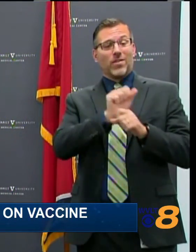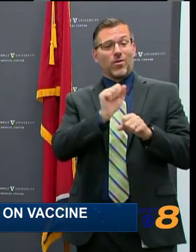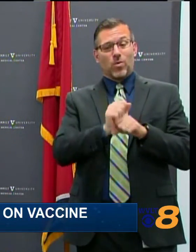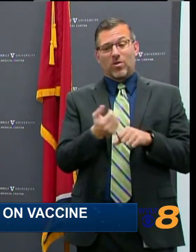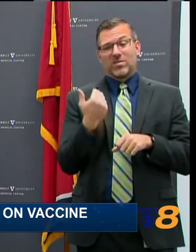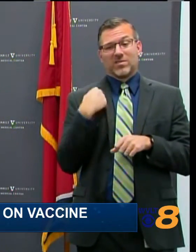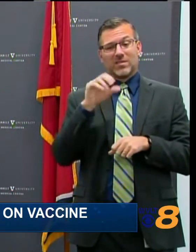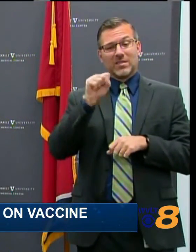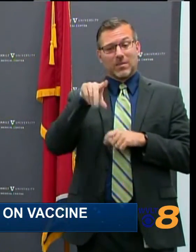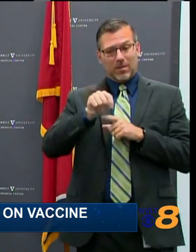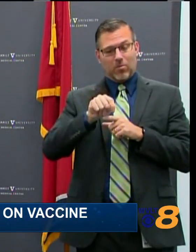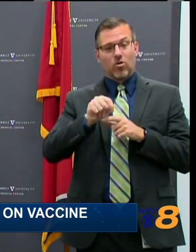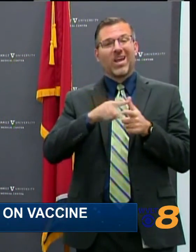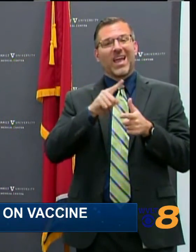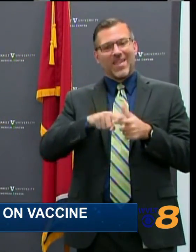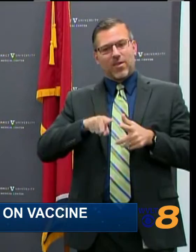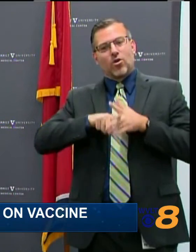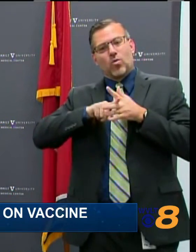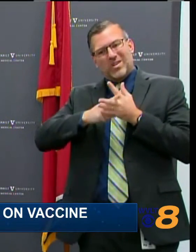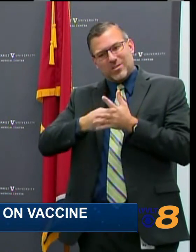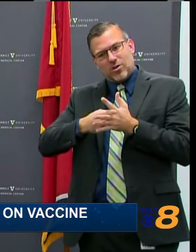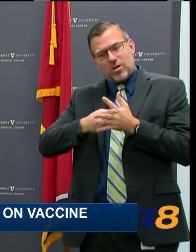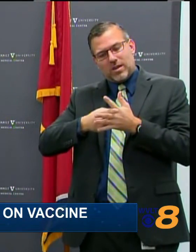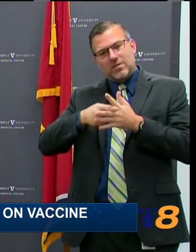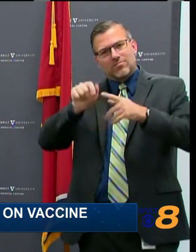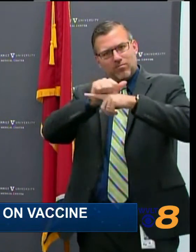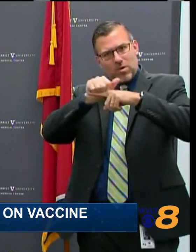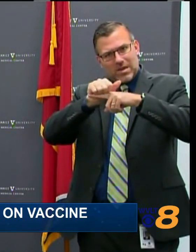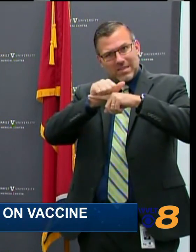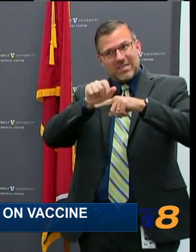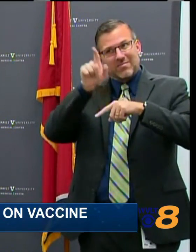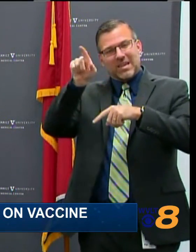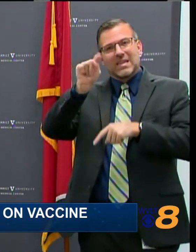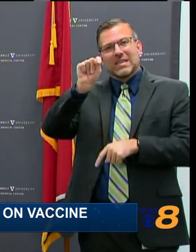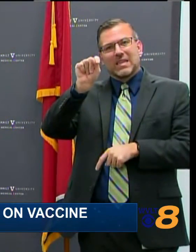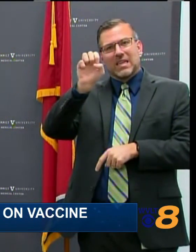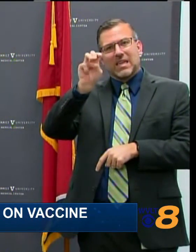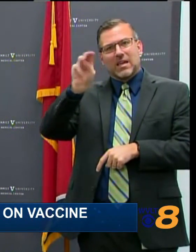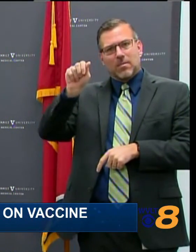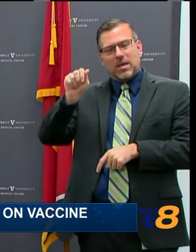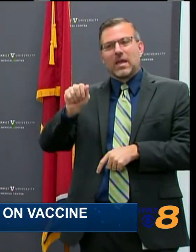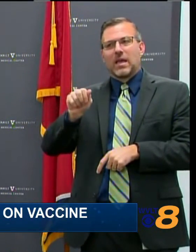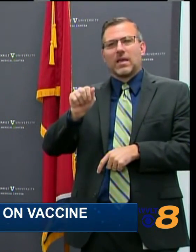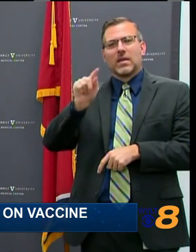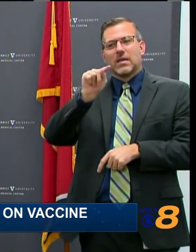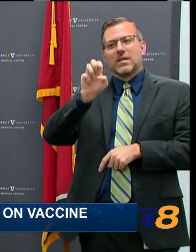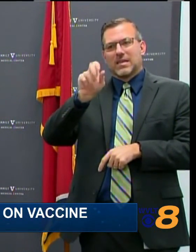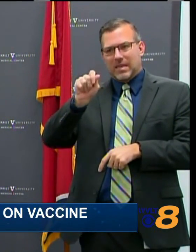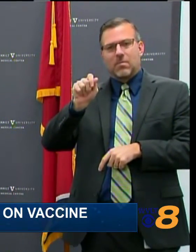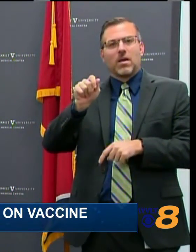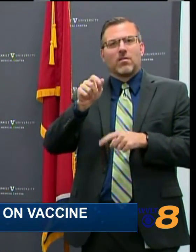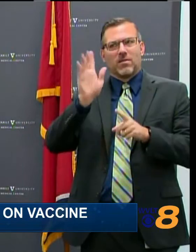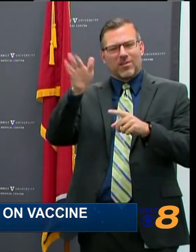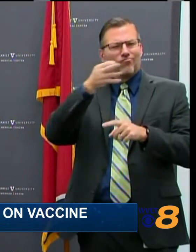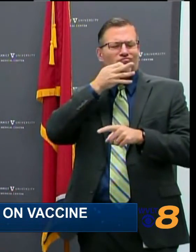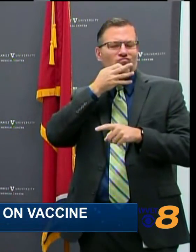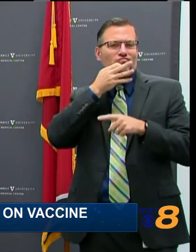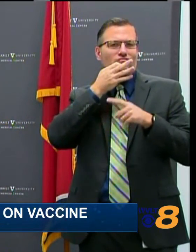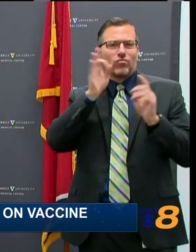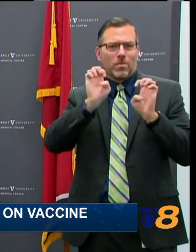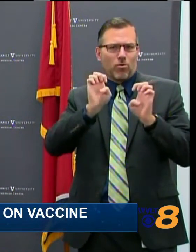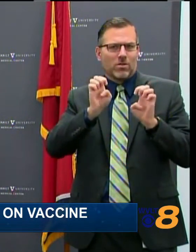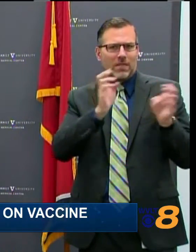long after that, we began exercising at TEMA. They're our experts in emergency management and emergency preparedness. So we've been